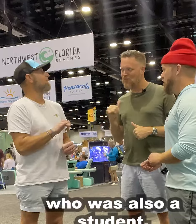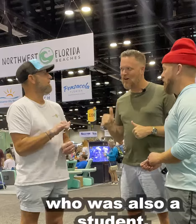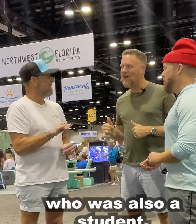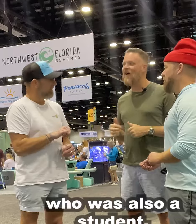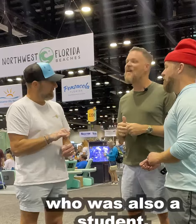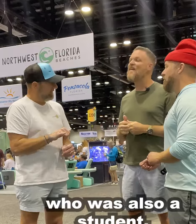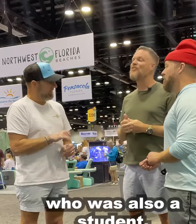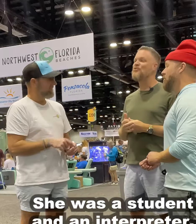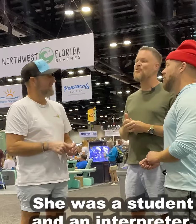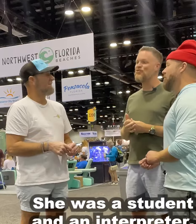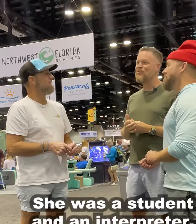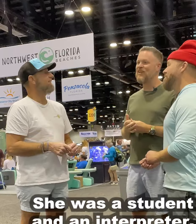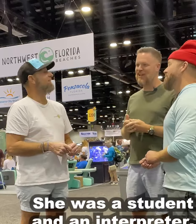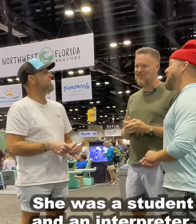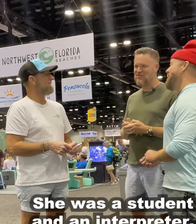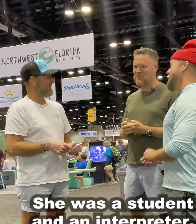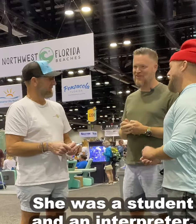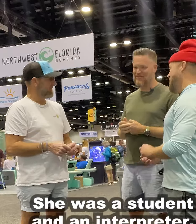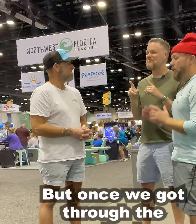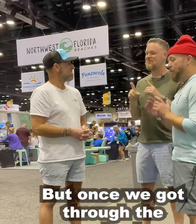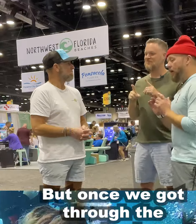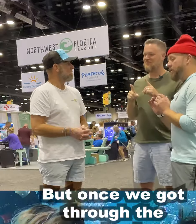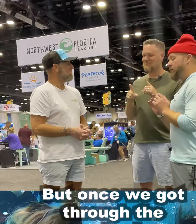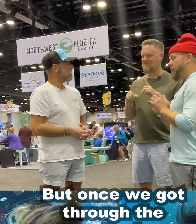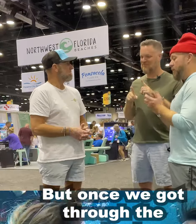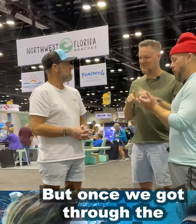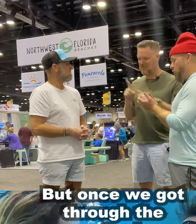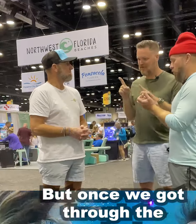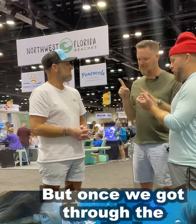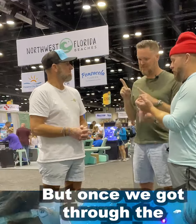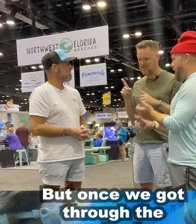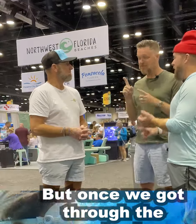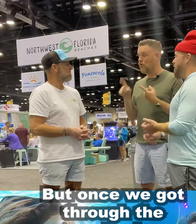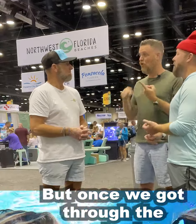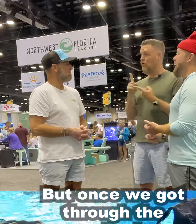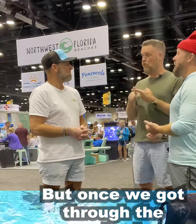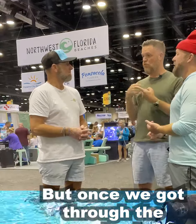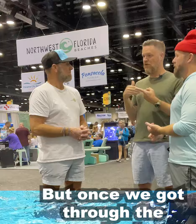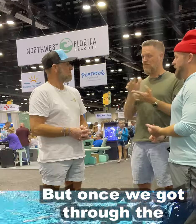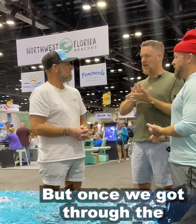Ah, she was a student and an interpreter. But once we got through the academics,